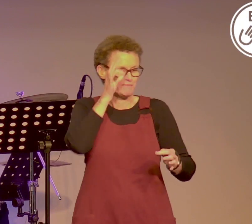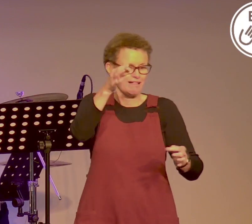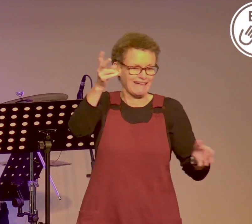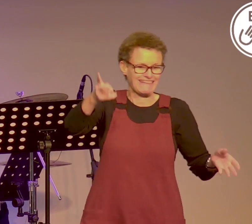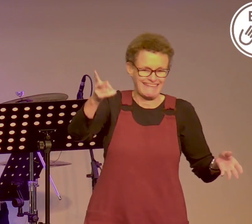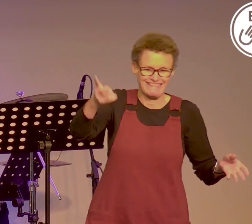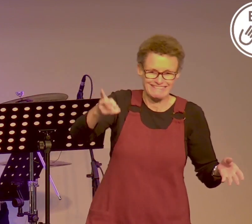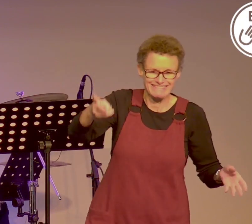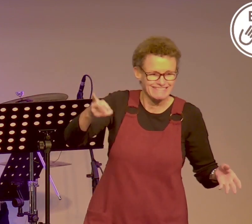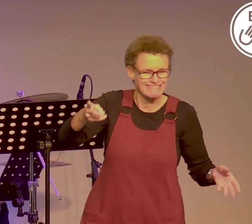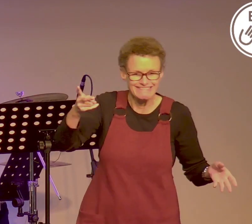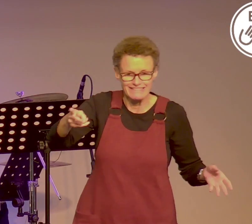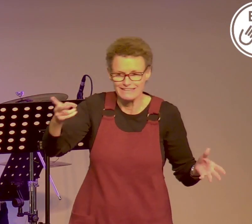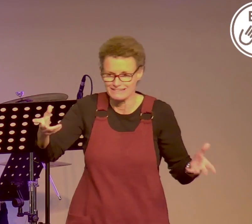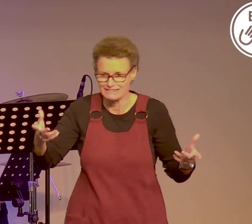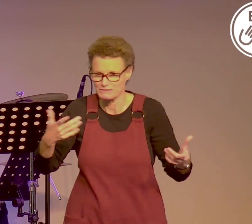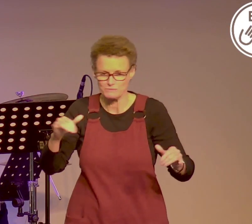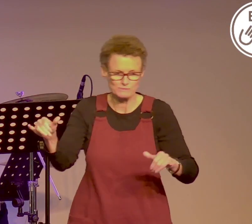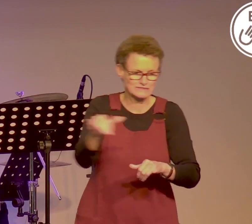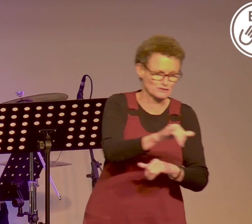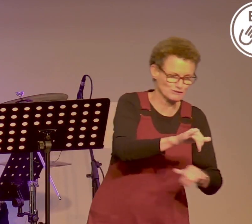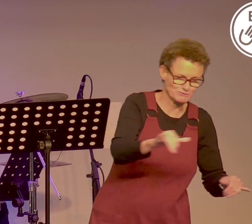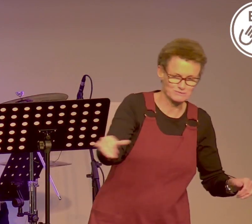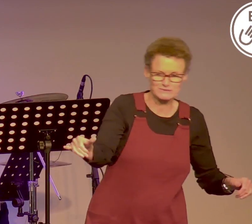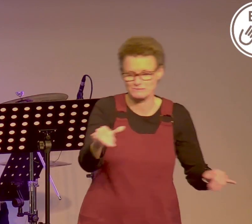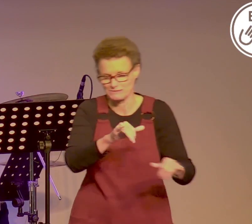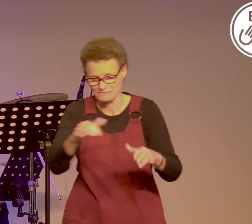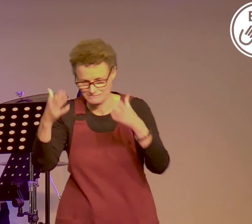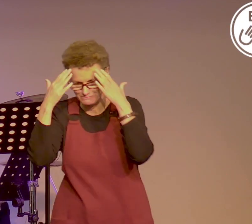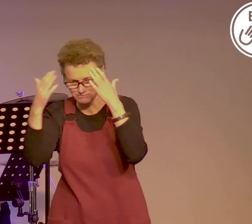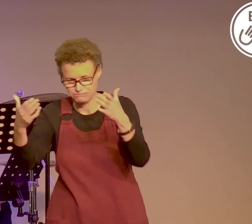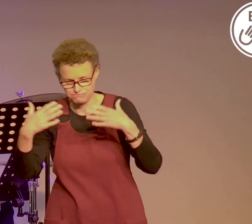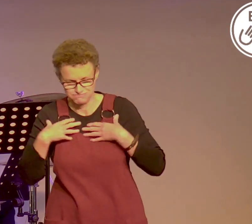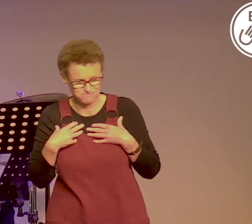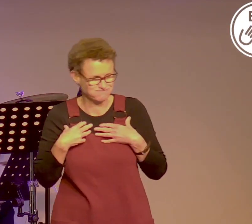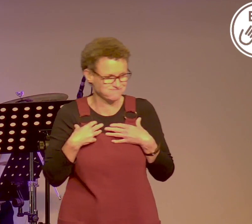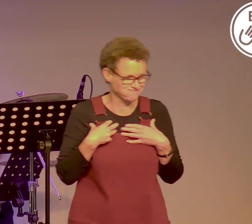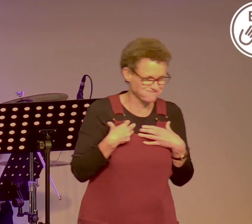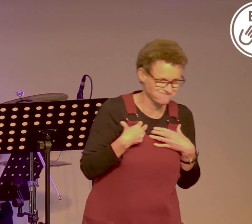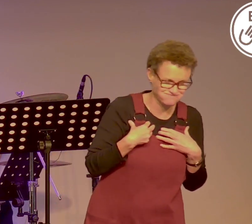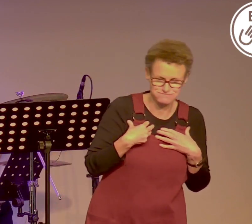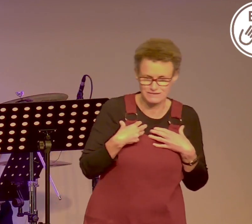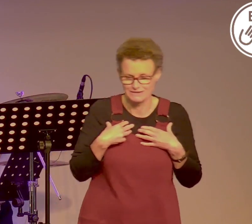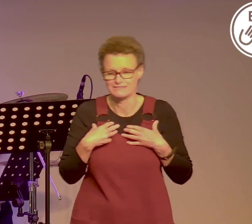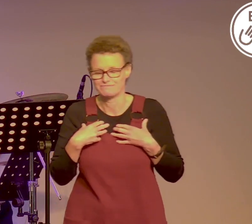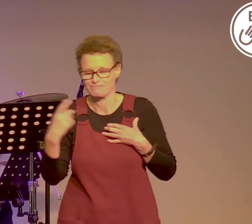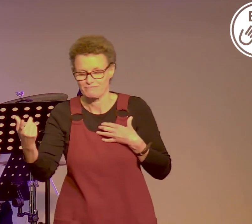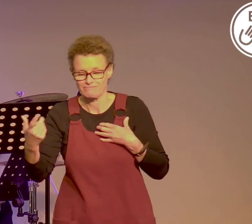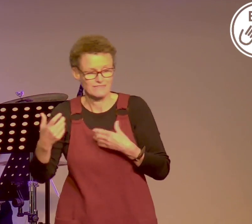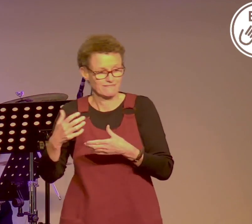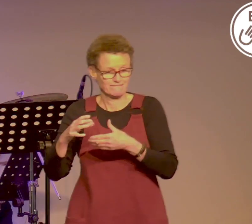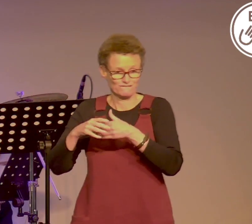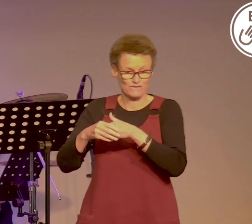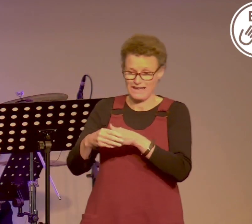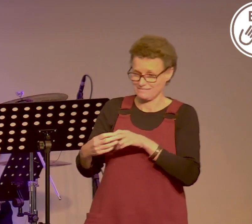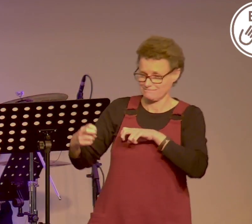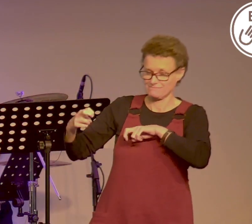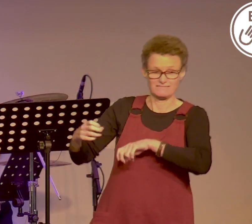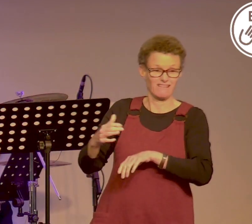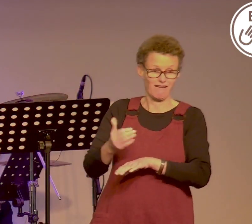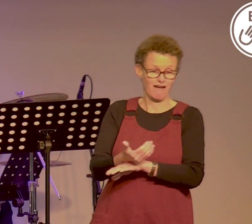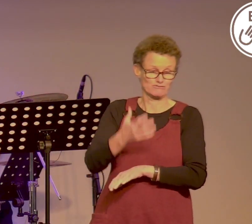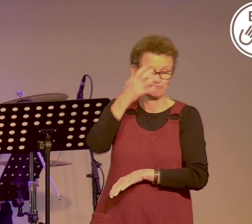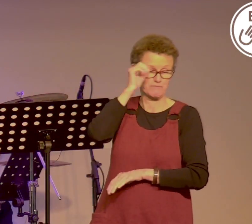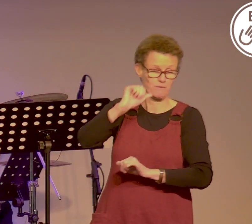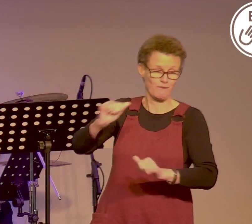they do. Again, this happened again and again. And I was questioning, what shall I do? Shall I stay? Shall I reapply for